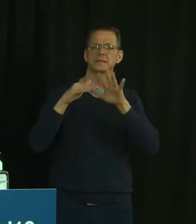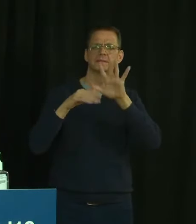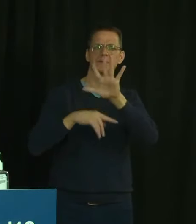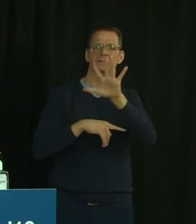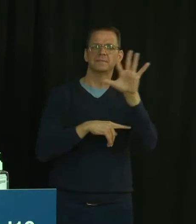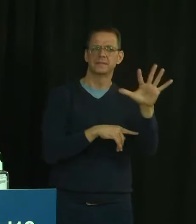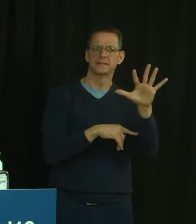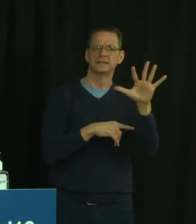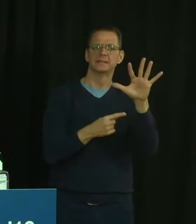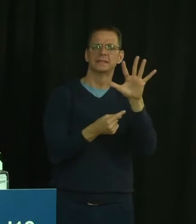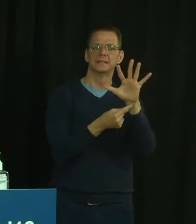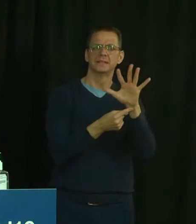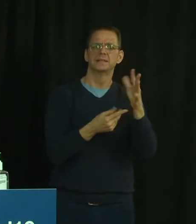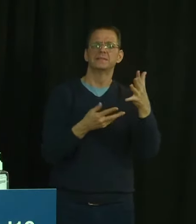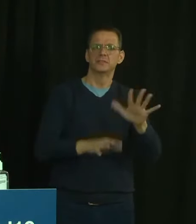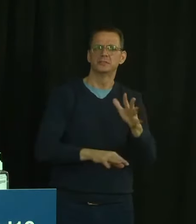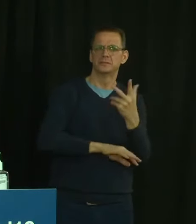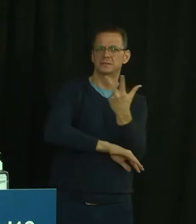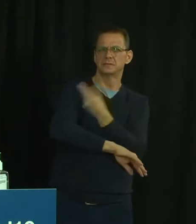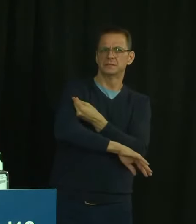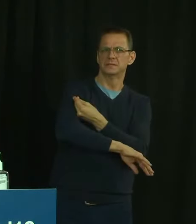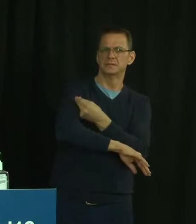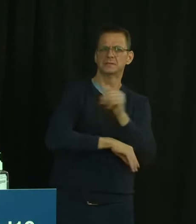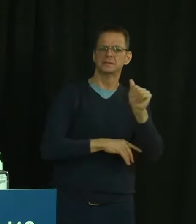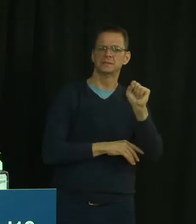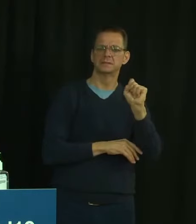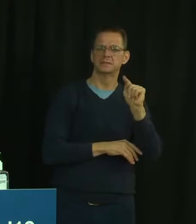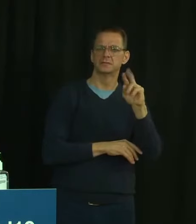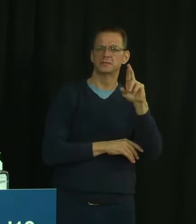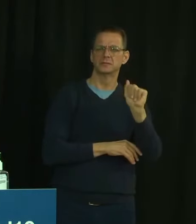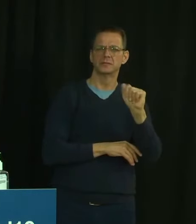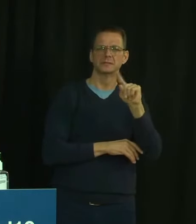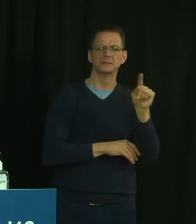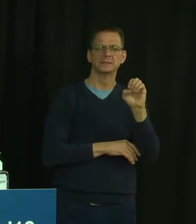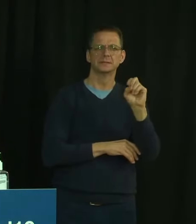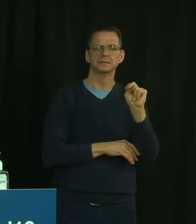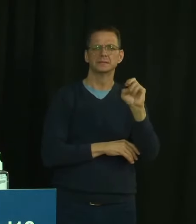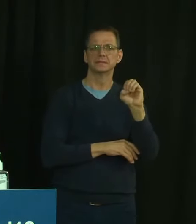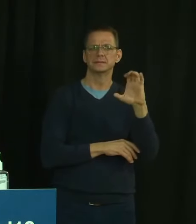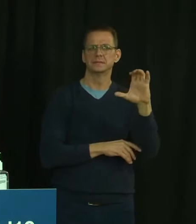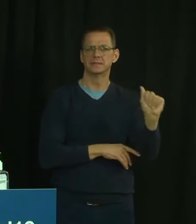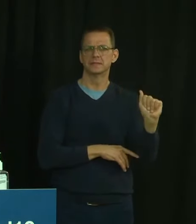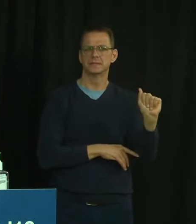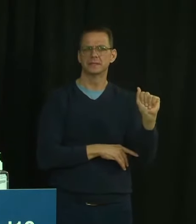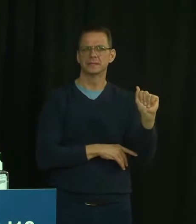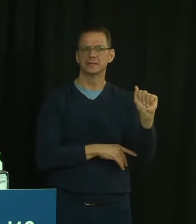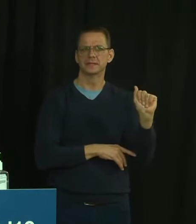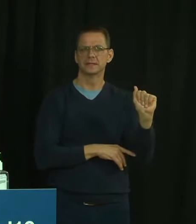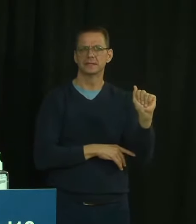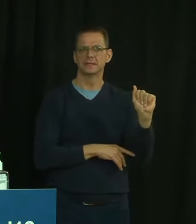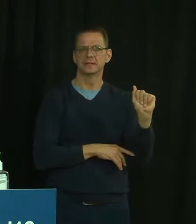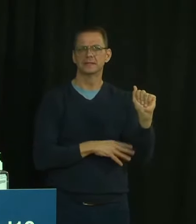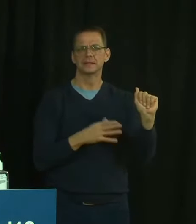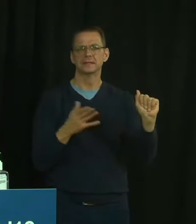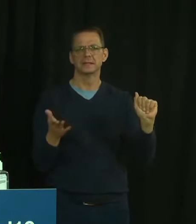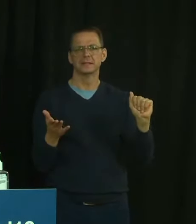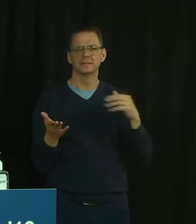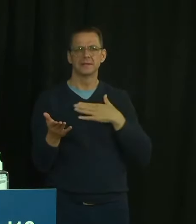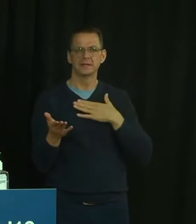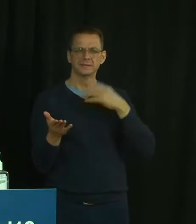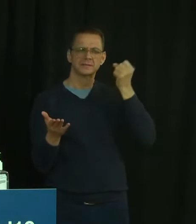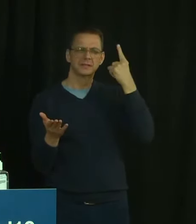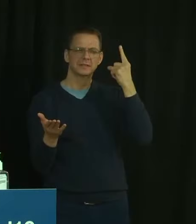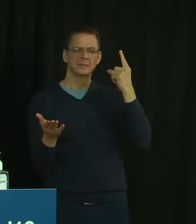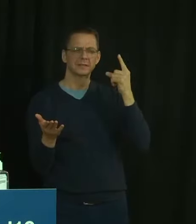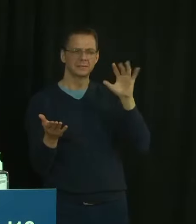900 people under 55 have received a dose of this particular vaccine. Again, we believe that these individuals